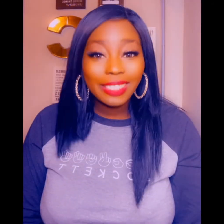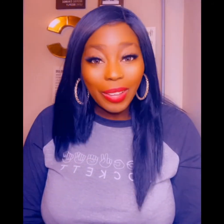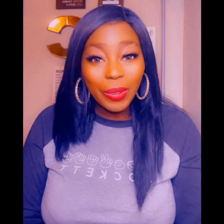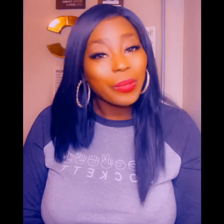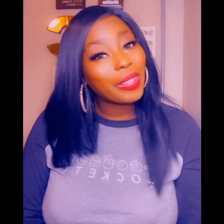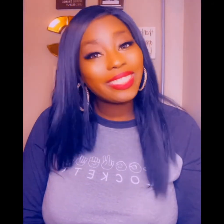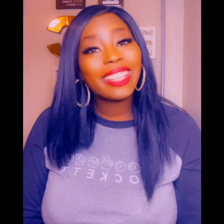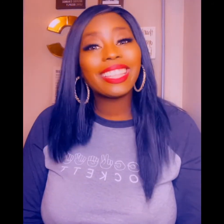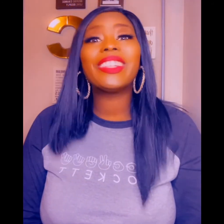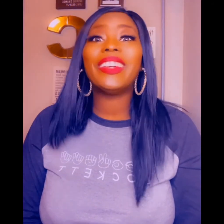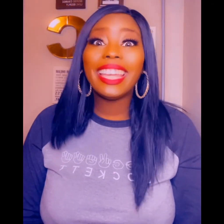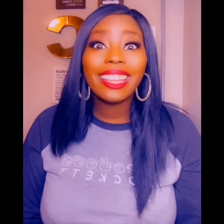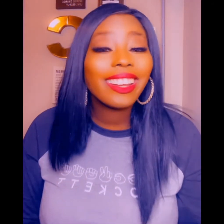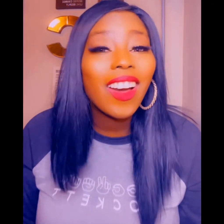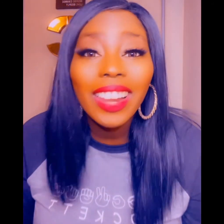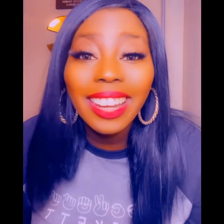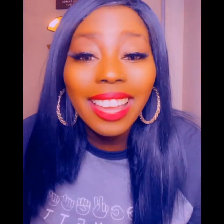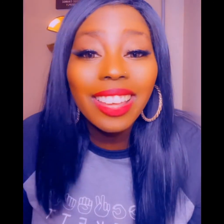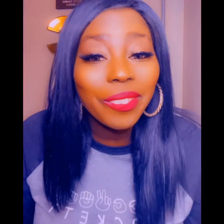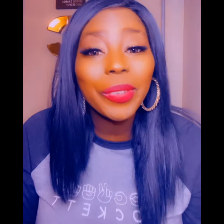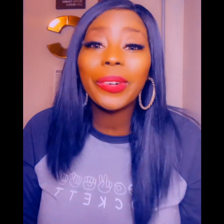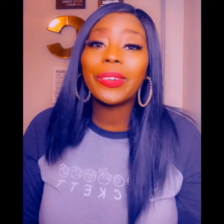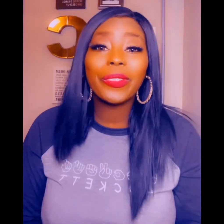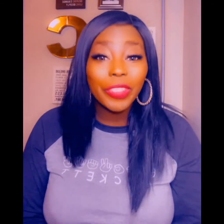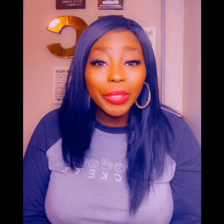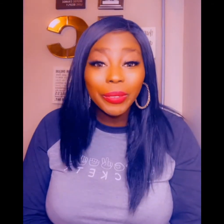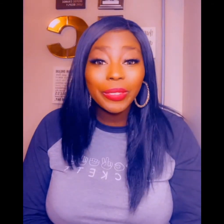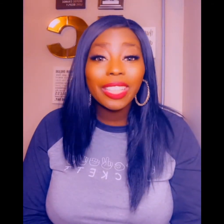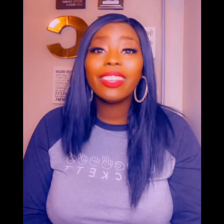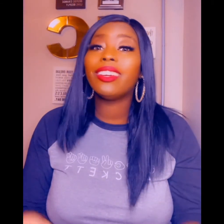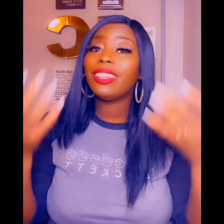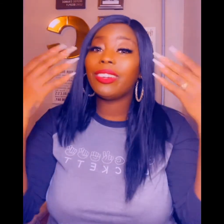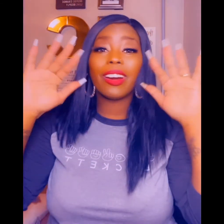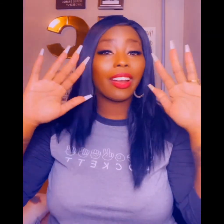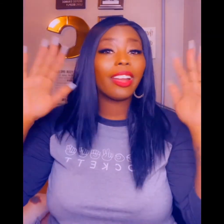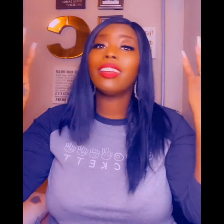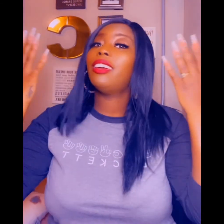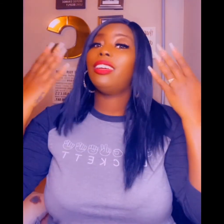So once you get through eating all of that good food, you're